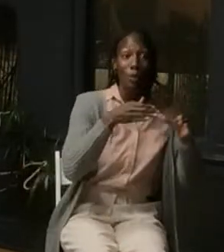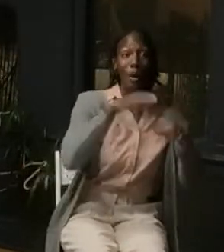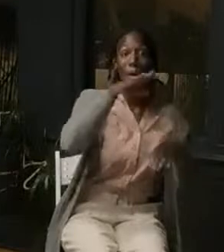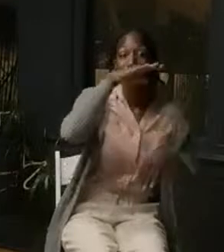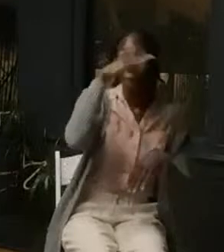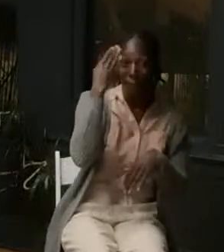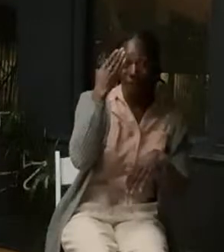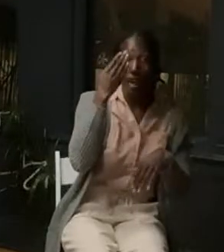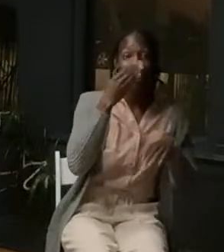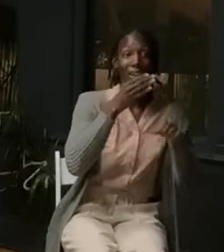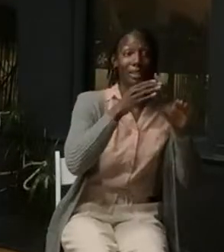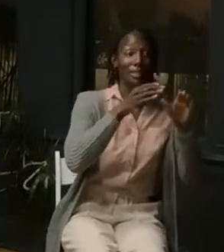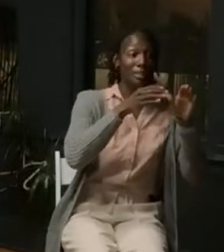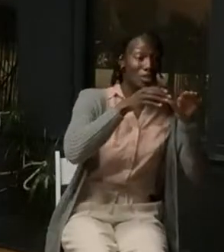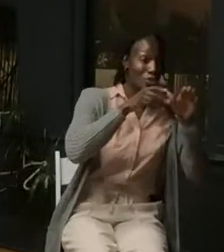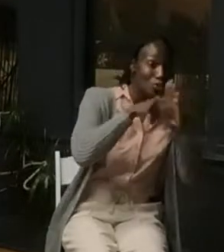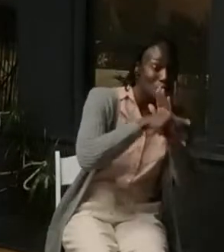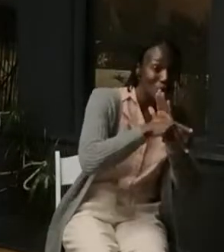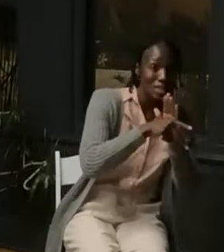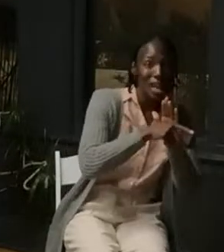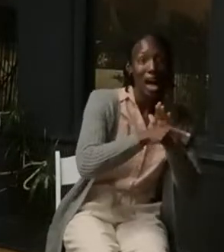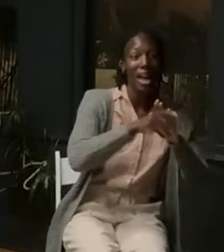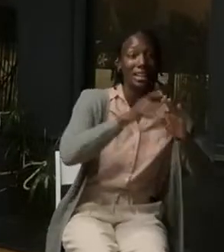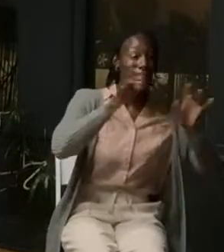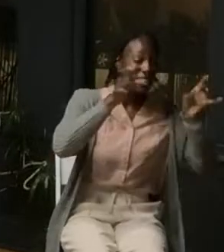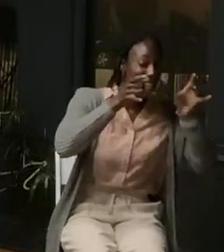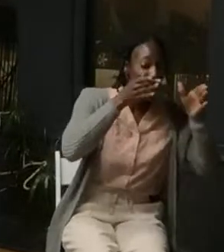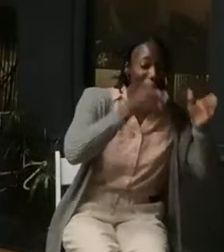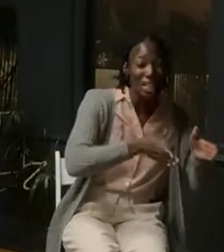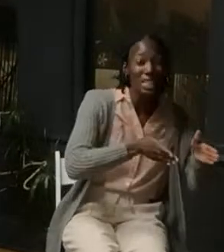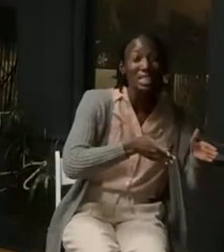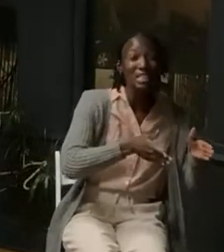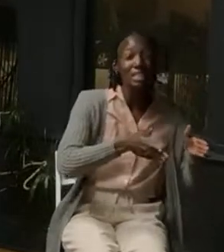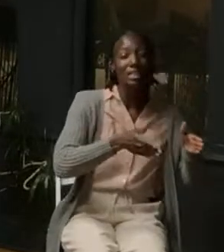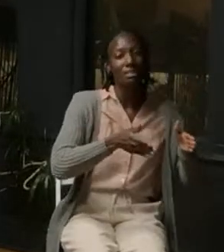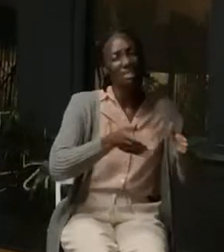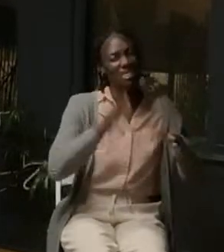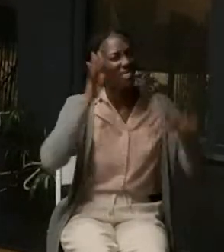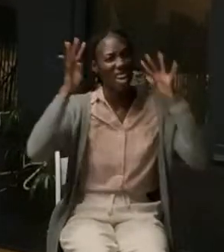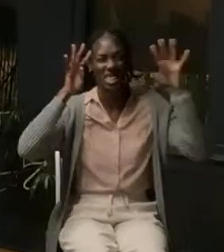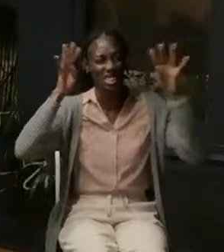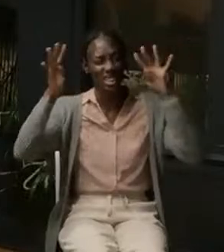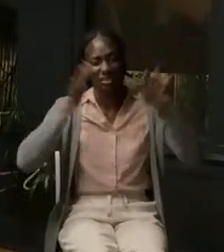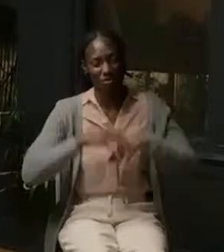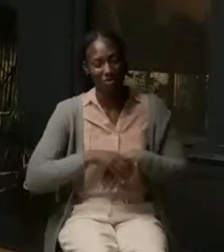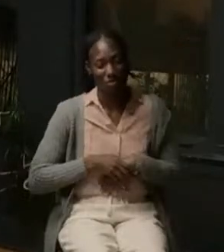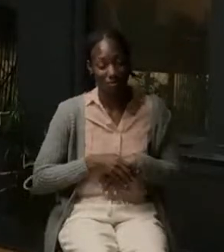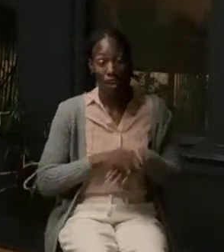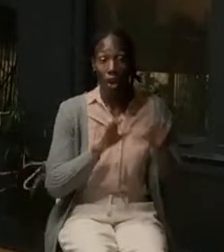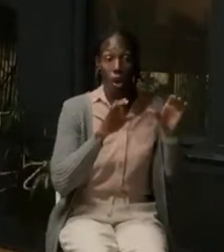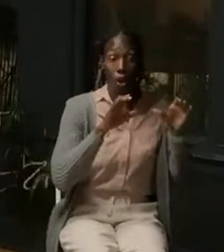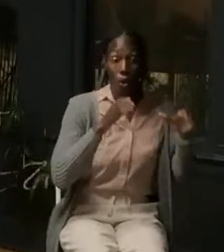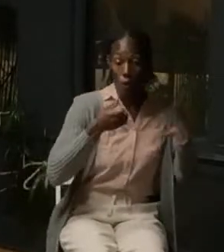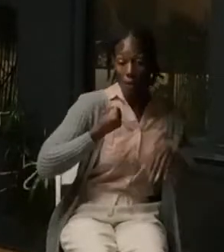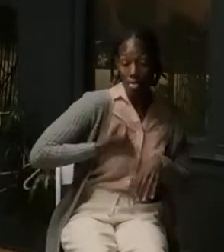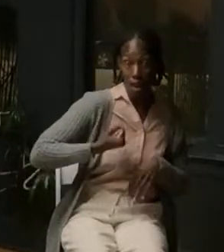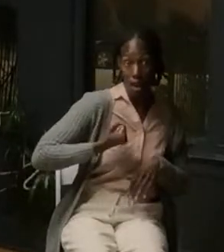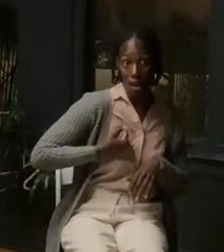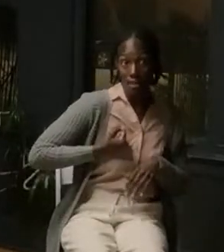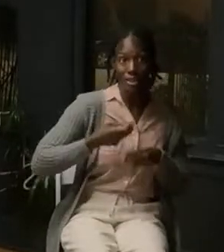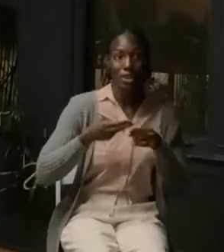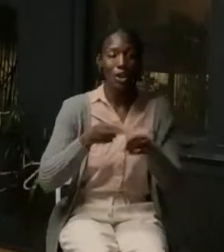terrorists is a fantasy. A group of thugs is a syndicate.